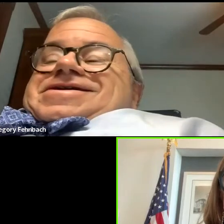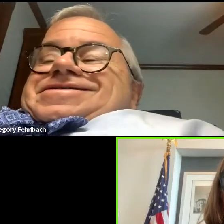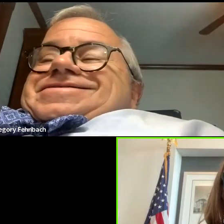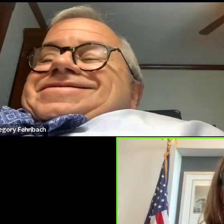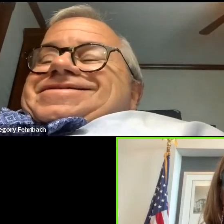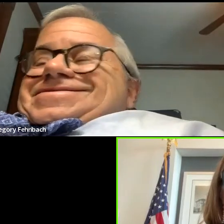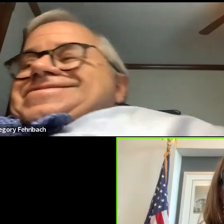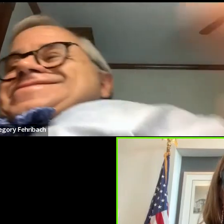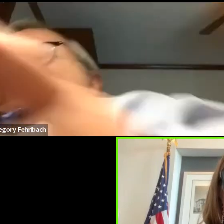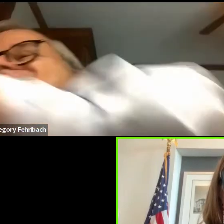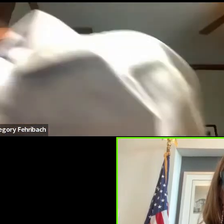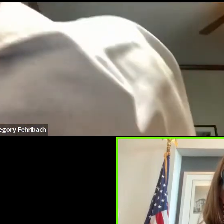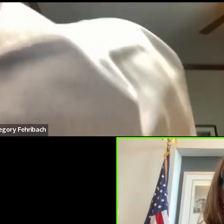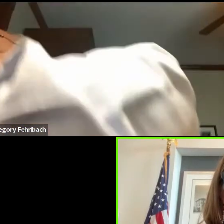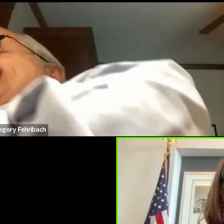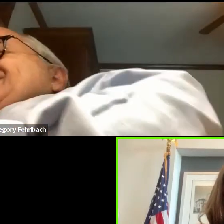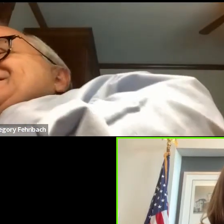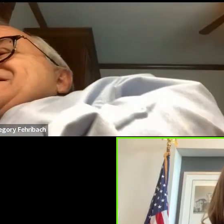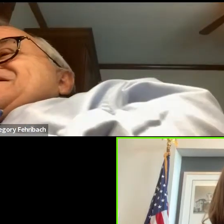Thanks, Greg.